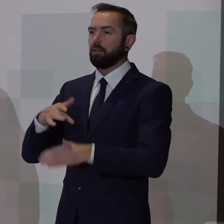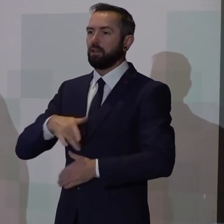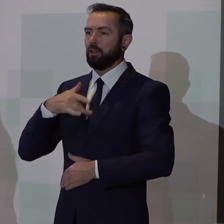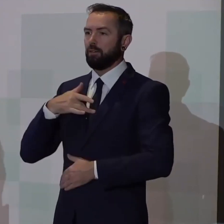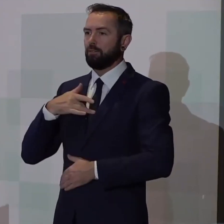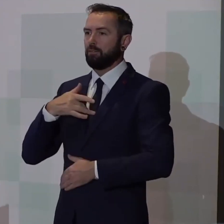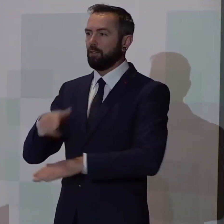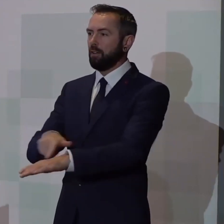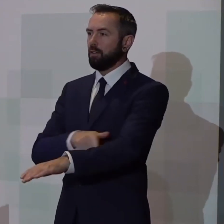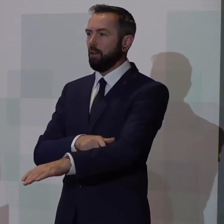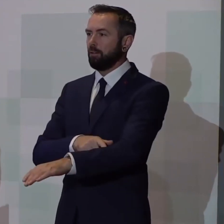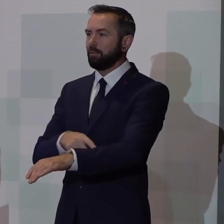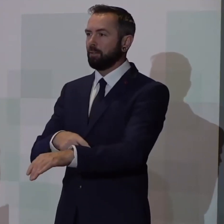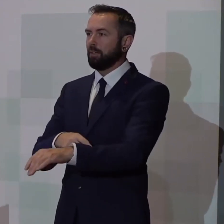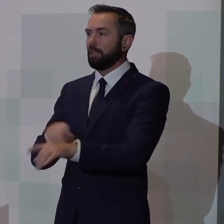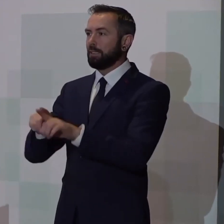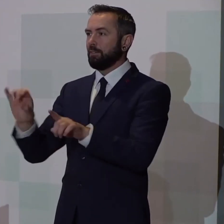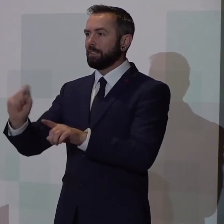lifelong heterosexual marriage.